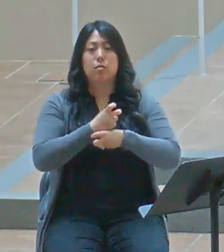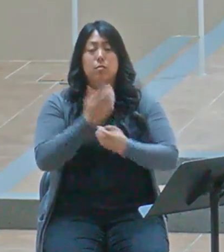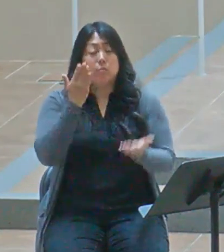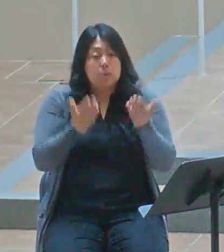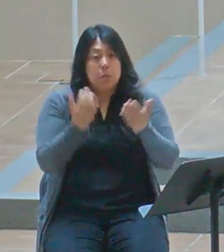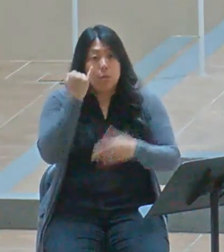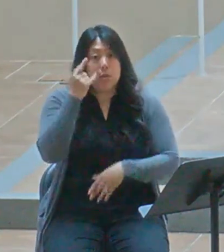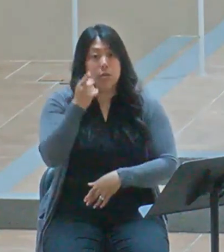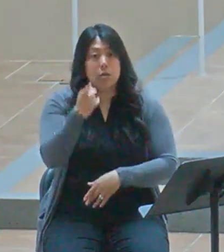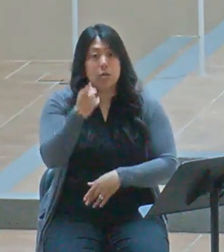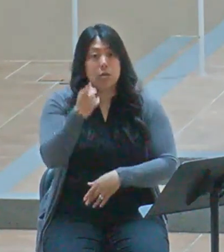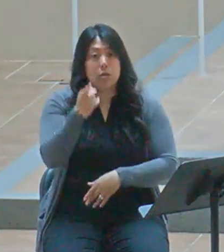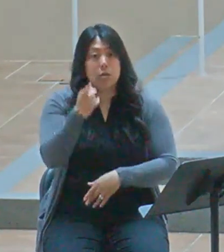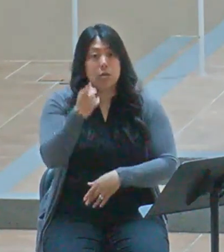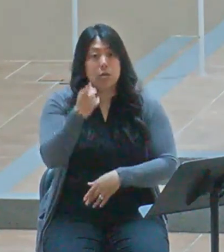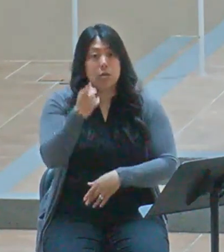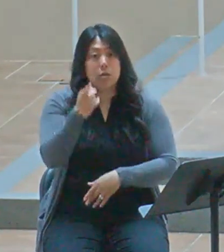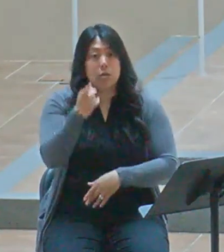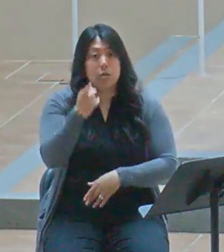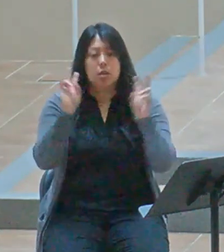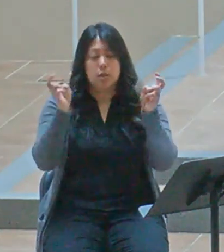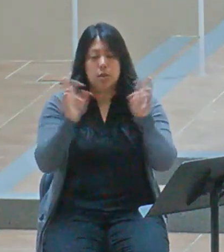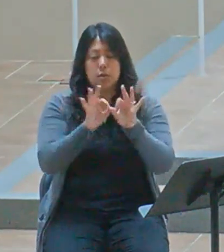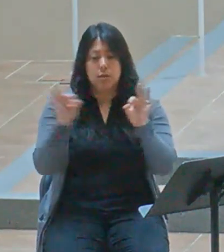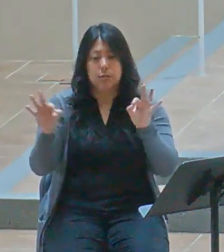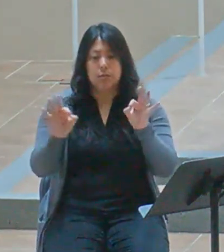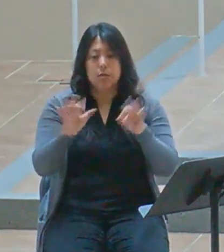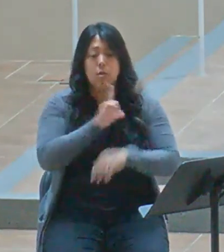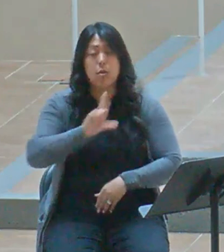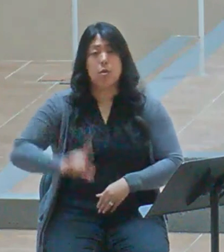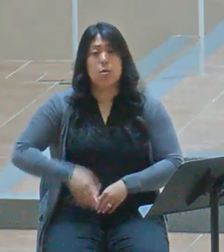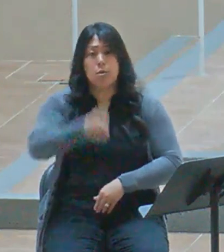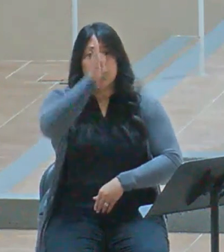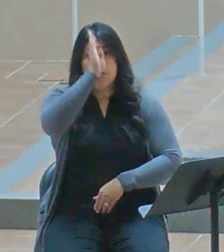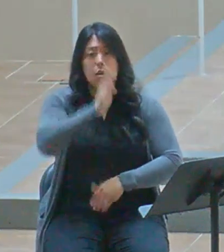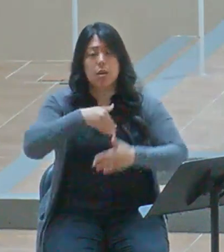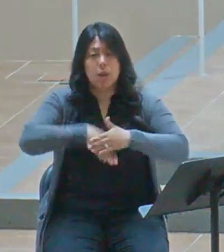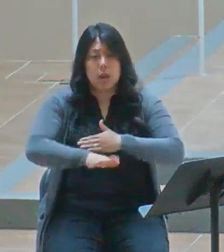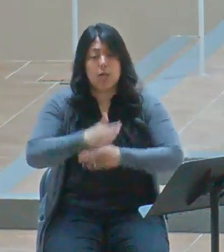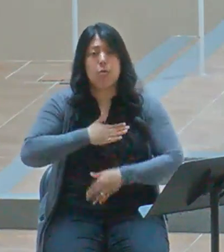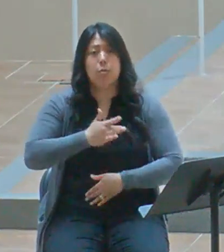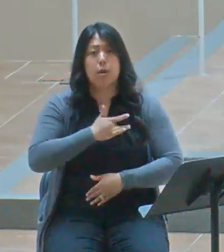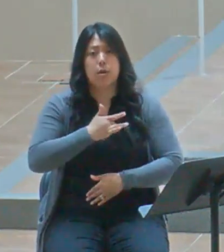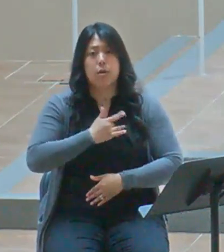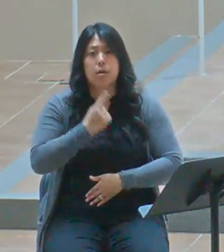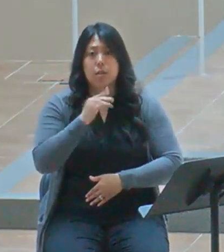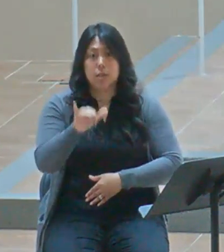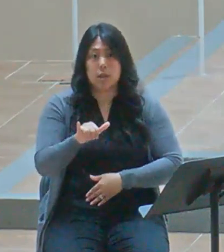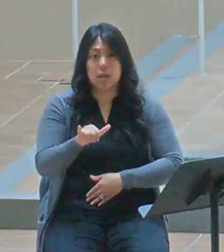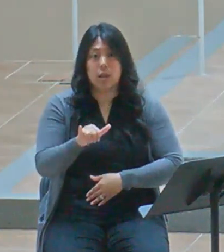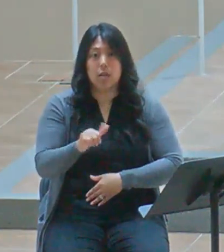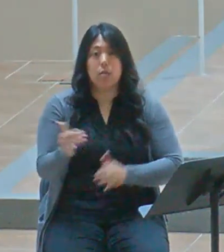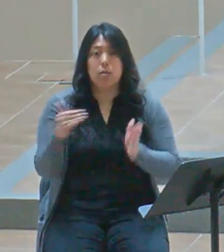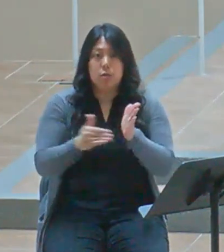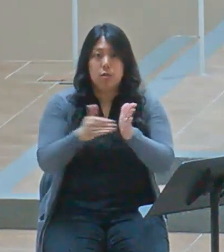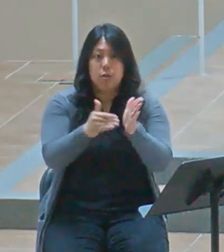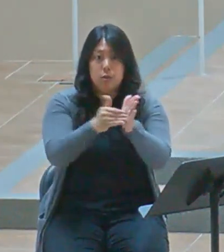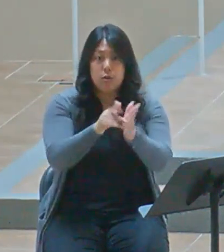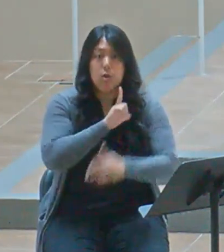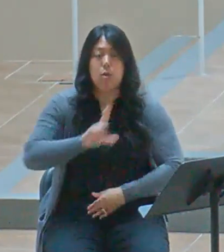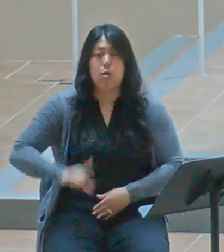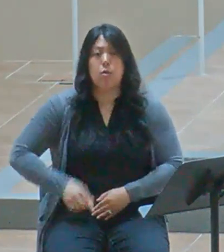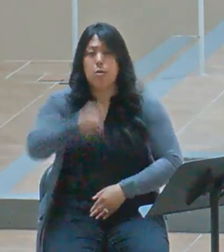you, use a mantra. Lord God, enter my heart. Lord God, enter my heart. Lord God,